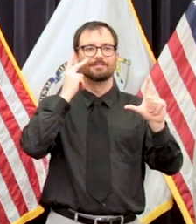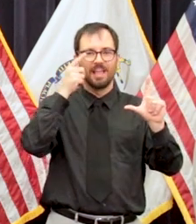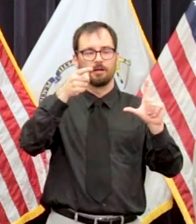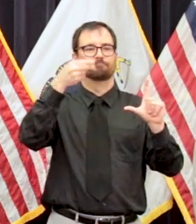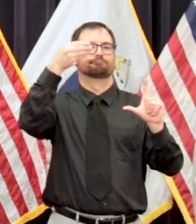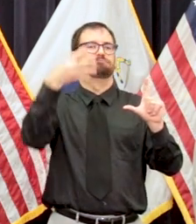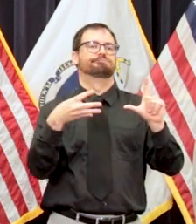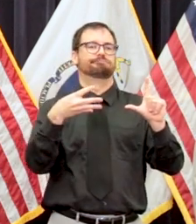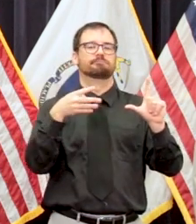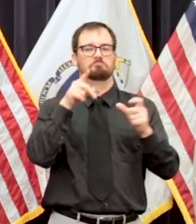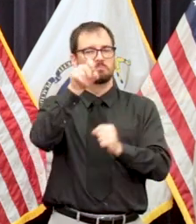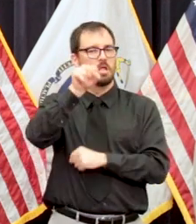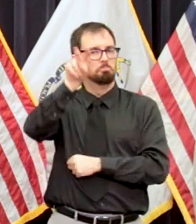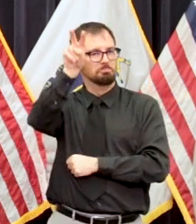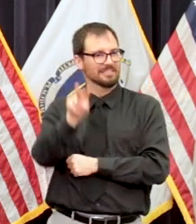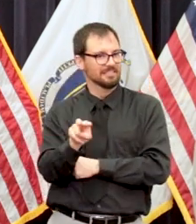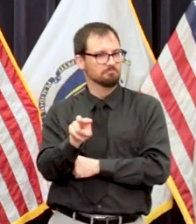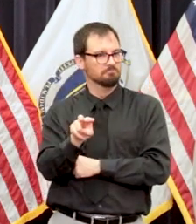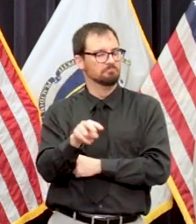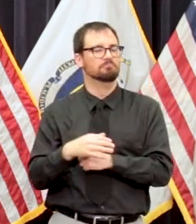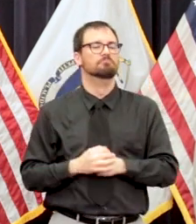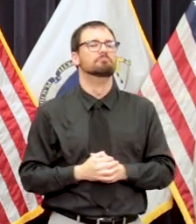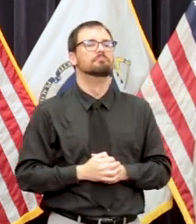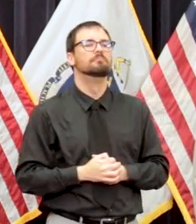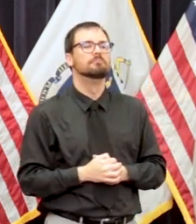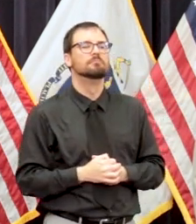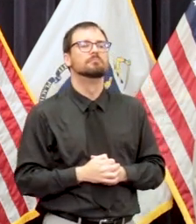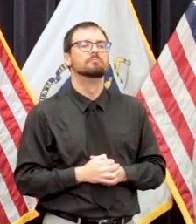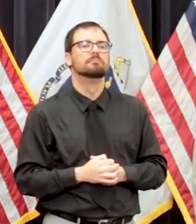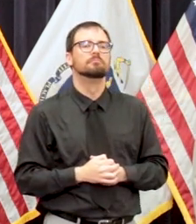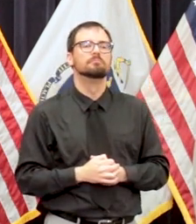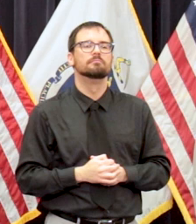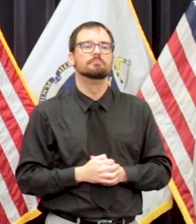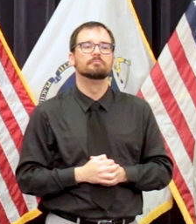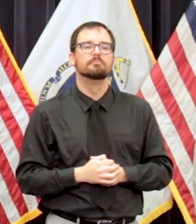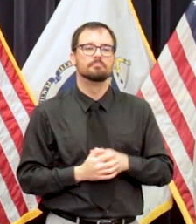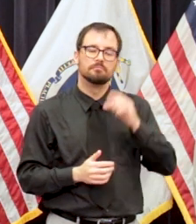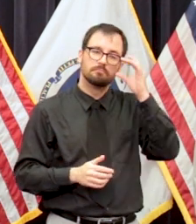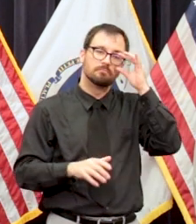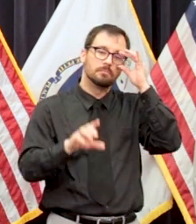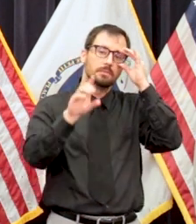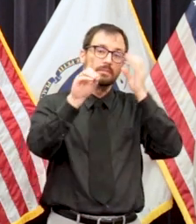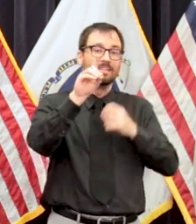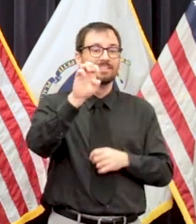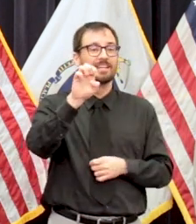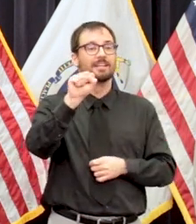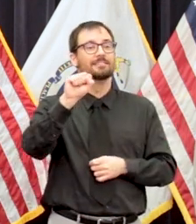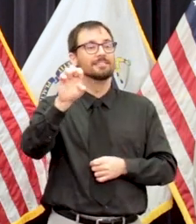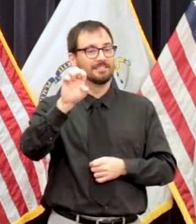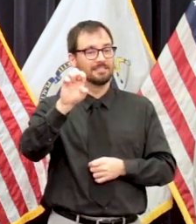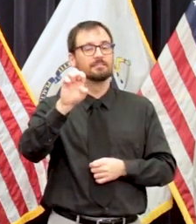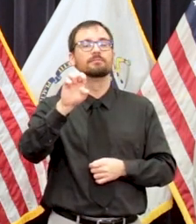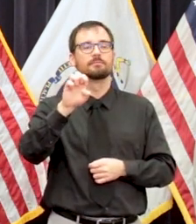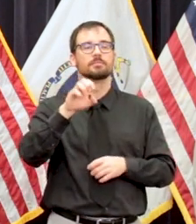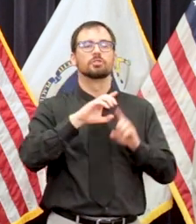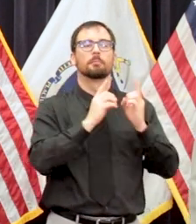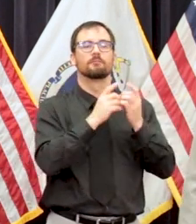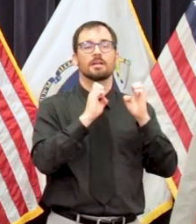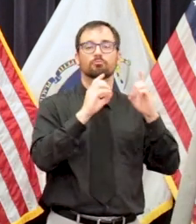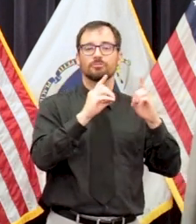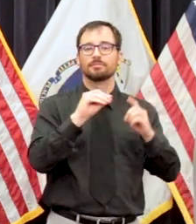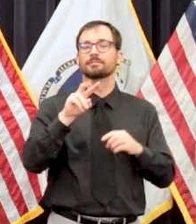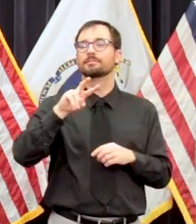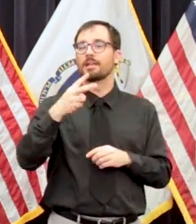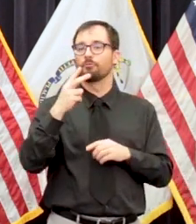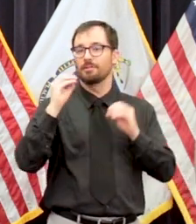guidance issued by the Department of Elementary and Secondary Education and the Department of Public Health. Earlier today, Desi spoke with